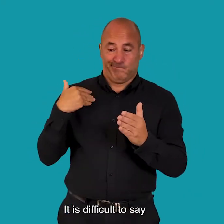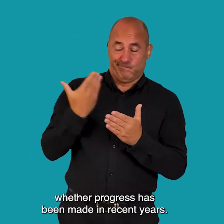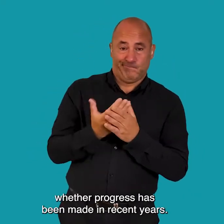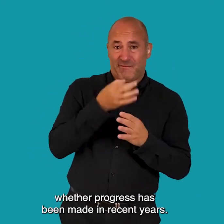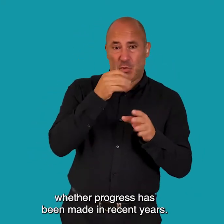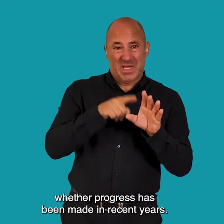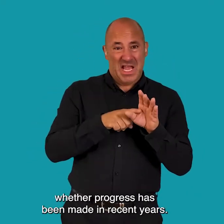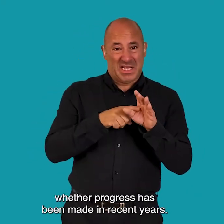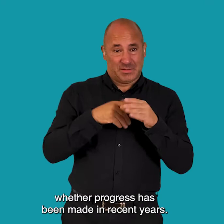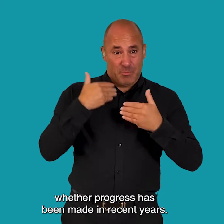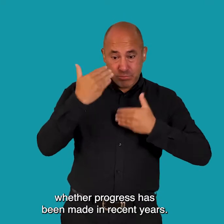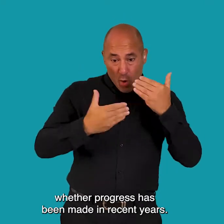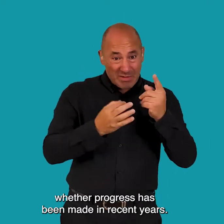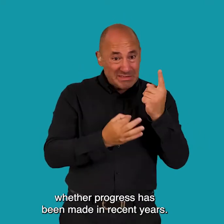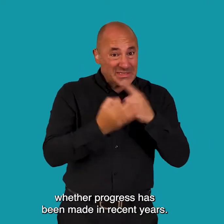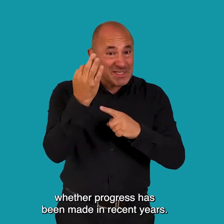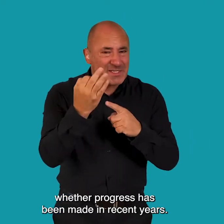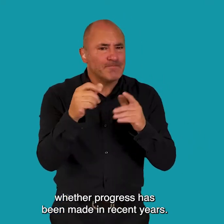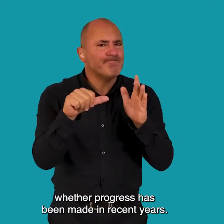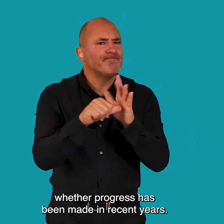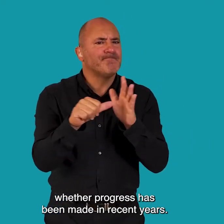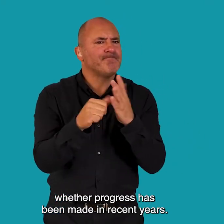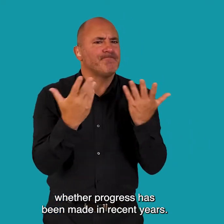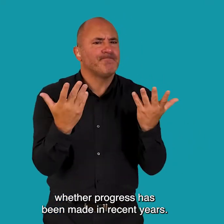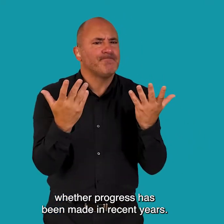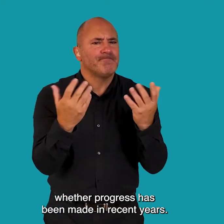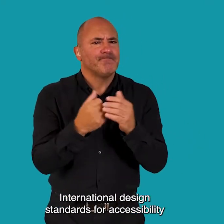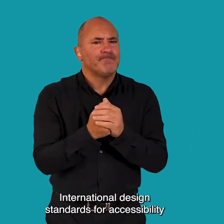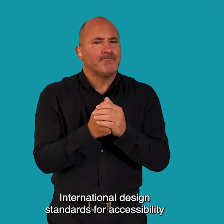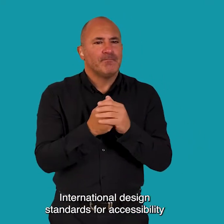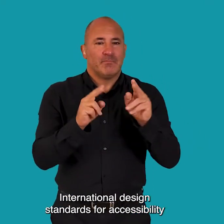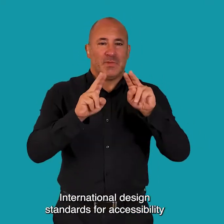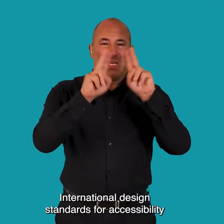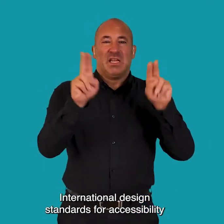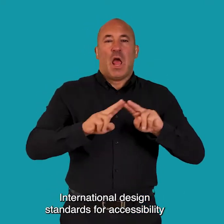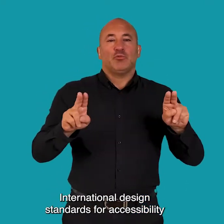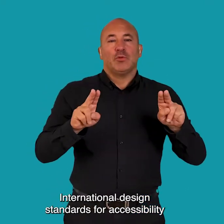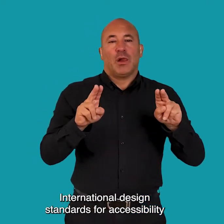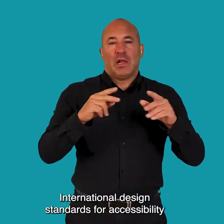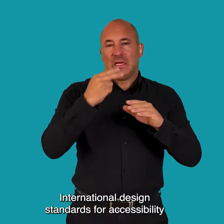whether progress has been made in recent years. International design standards for